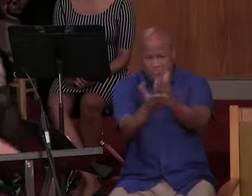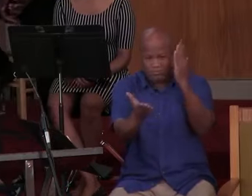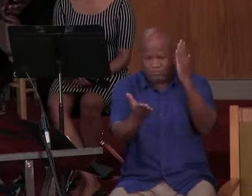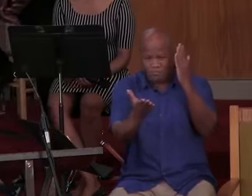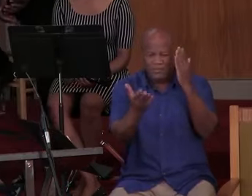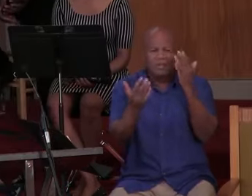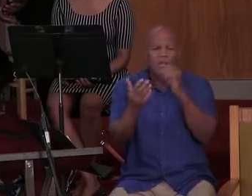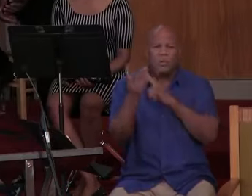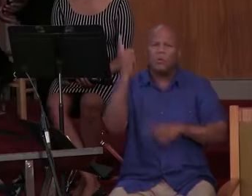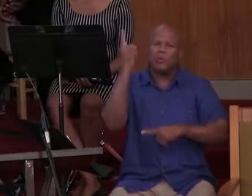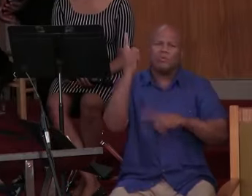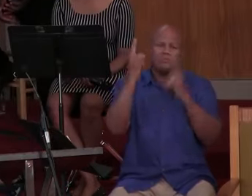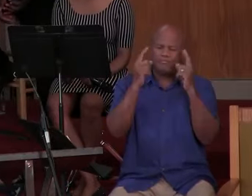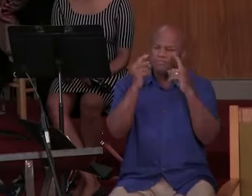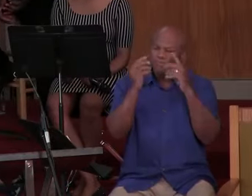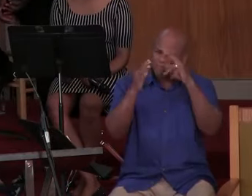Amen.